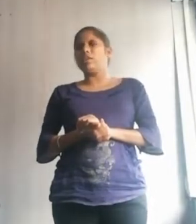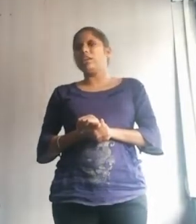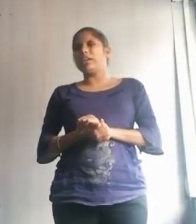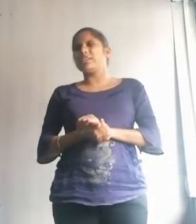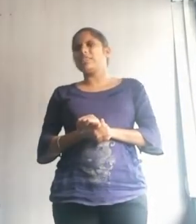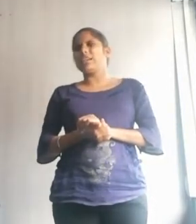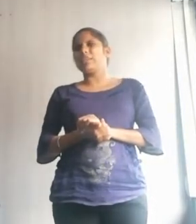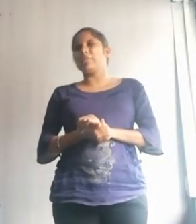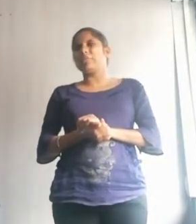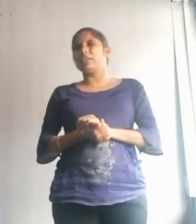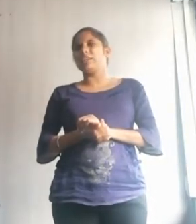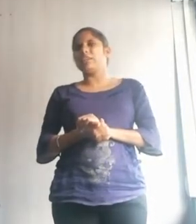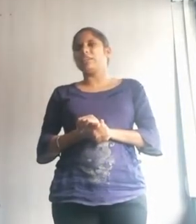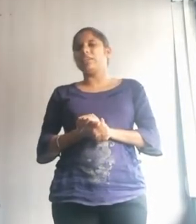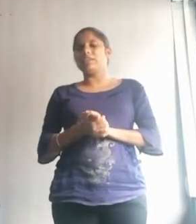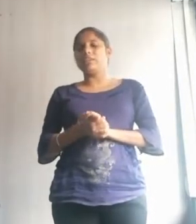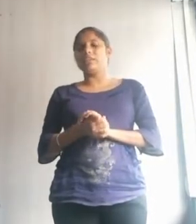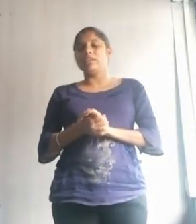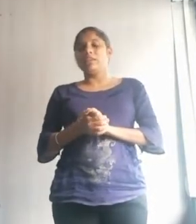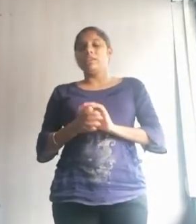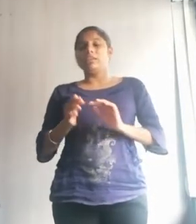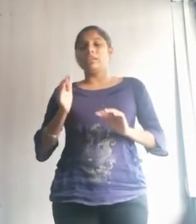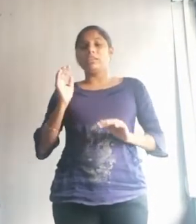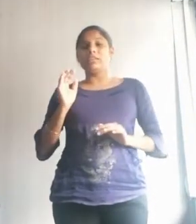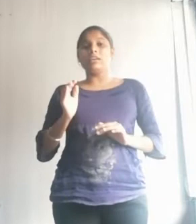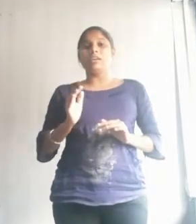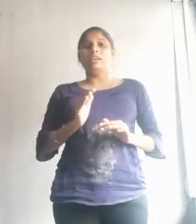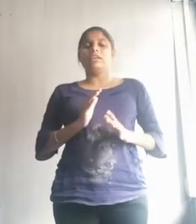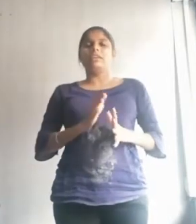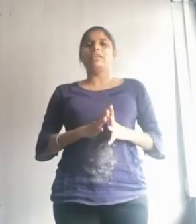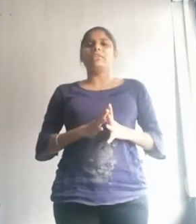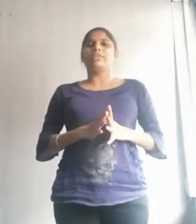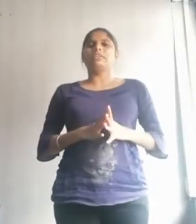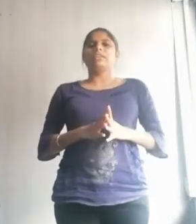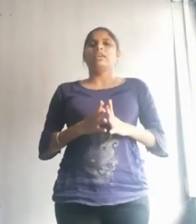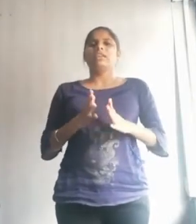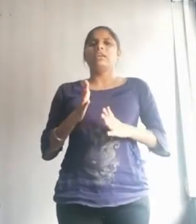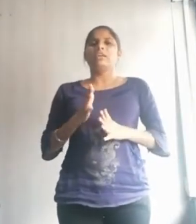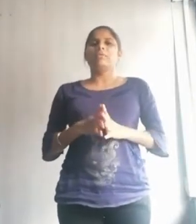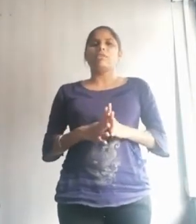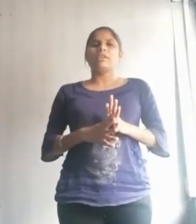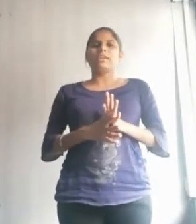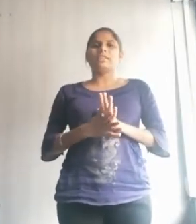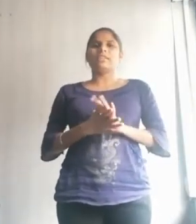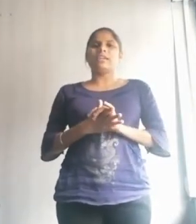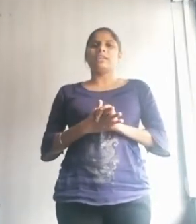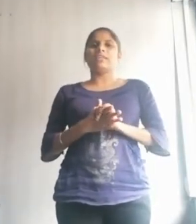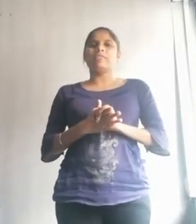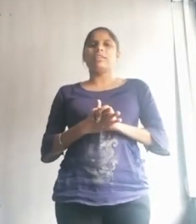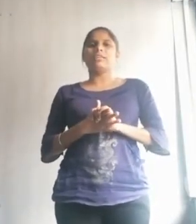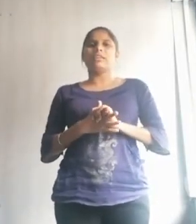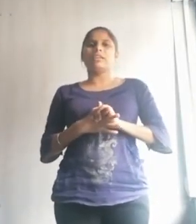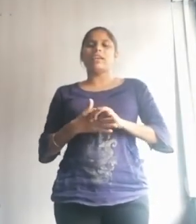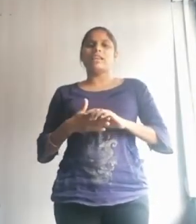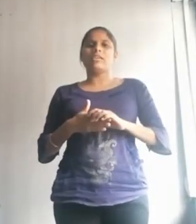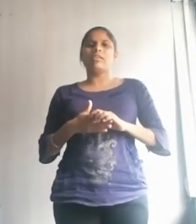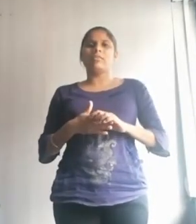default and static method in the interface. The default and static method cannot